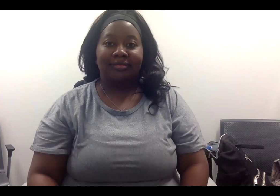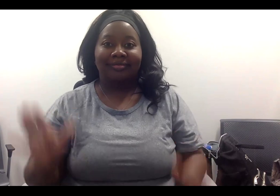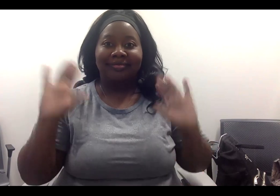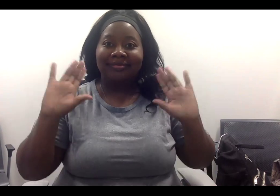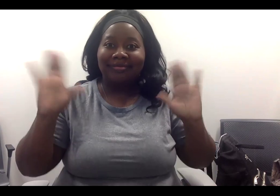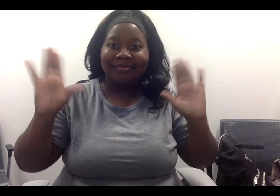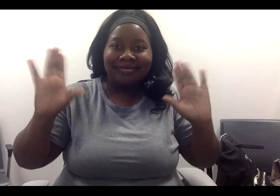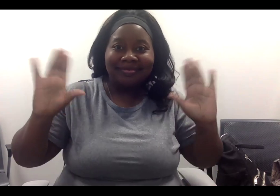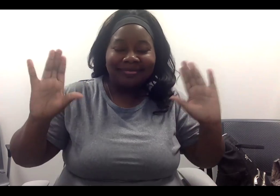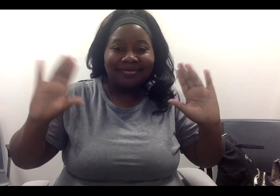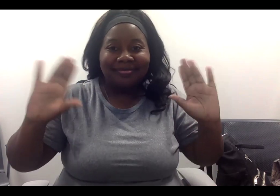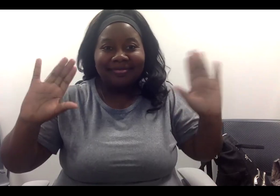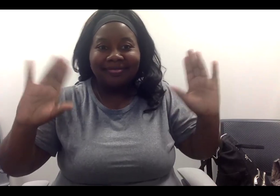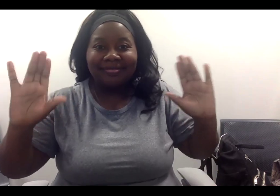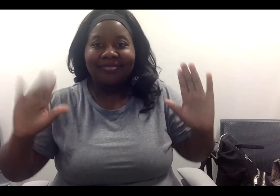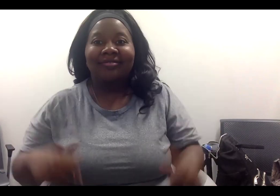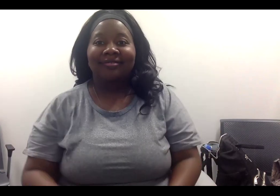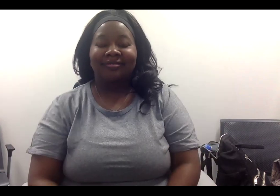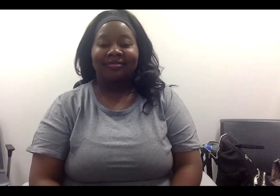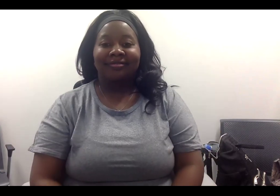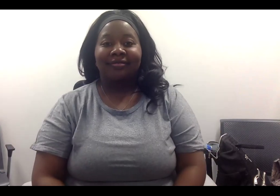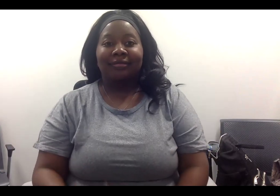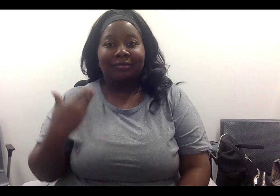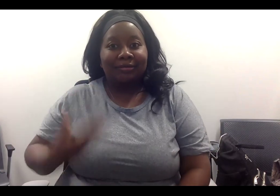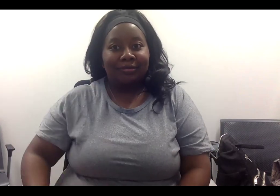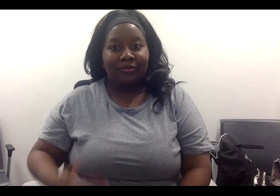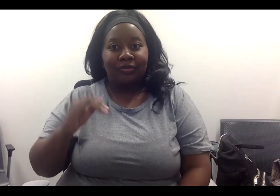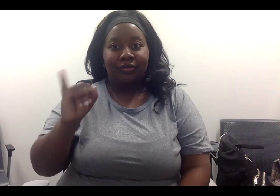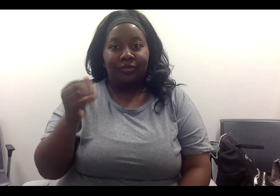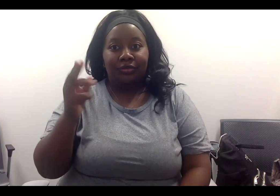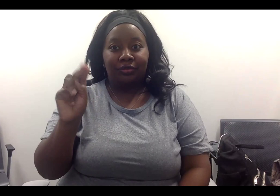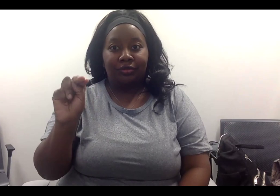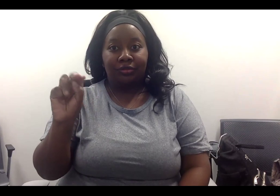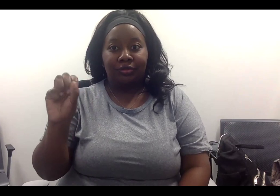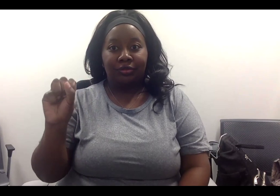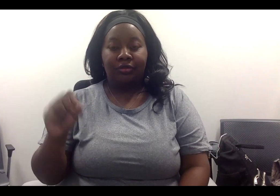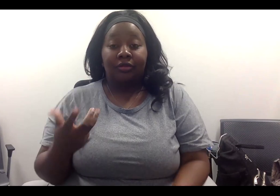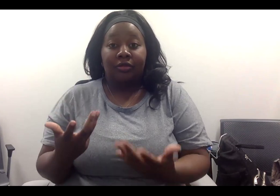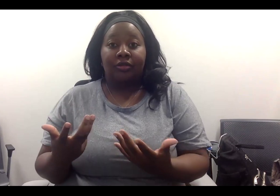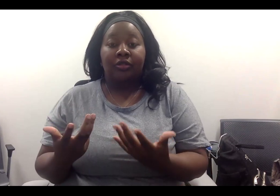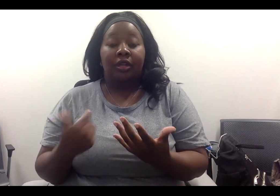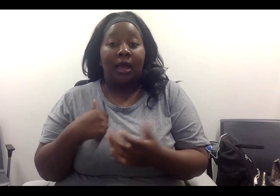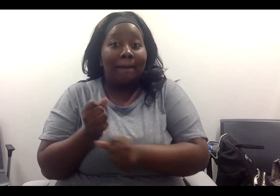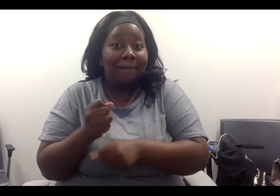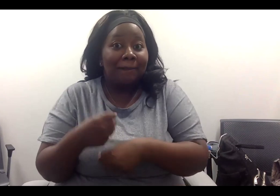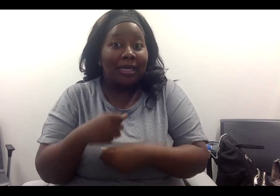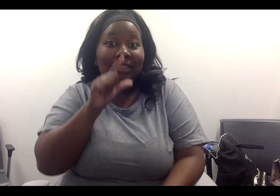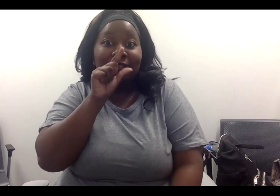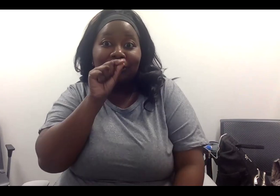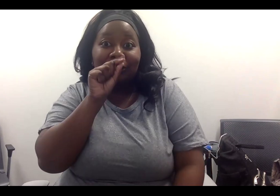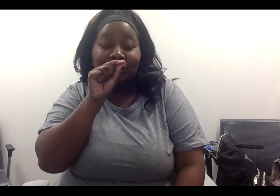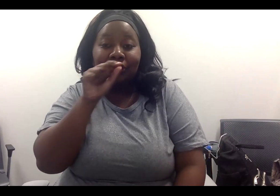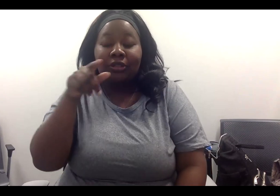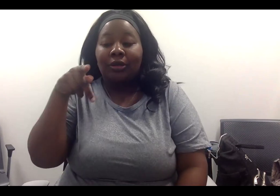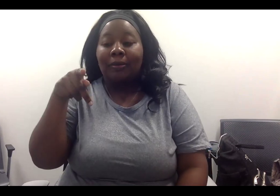Hello, this is Chef John from foodwishes.com with chicken pot pie pasta. That's right,